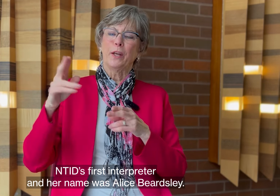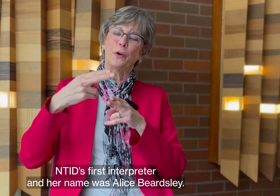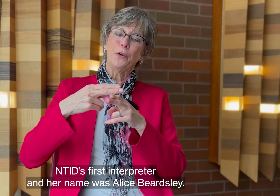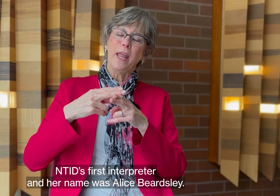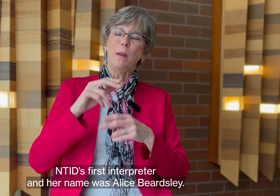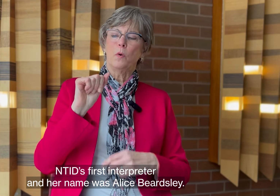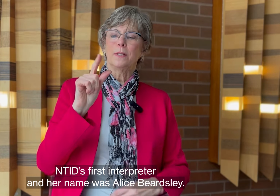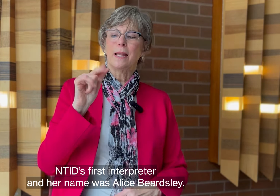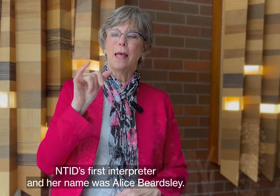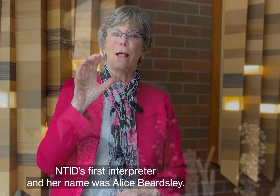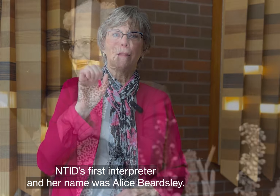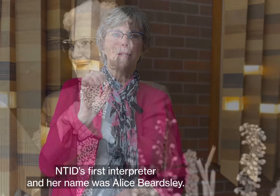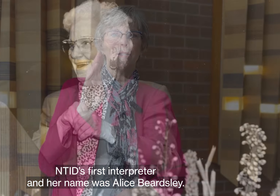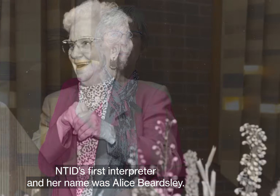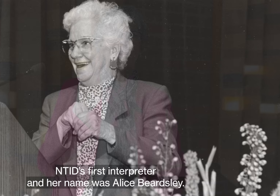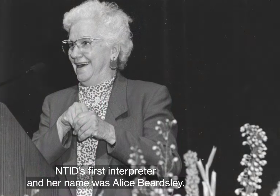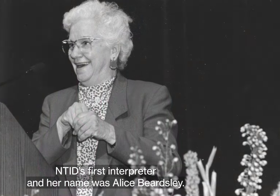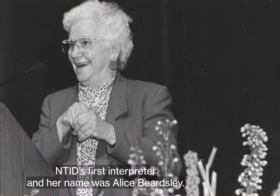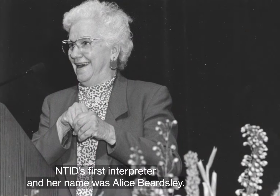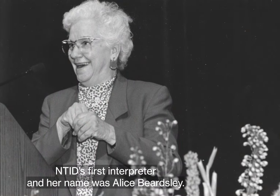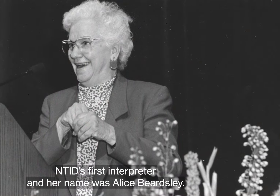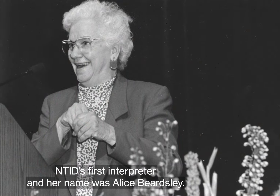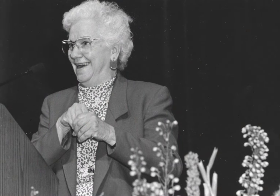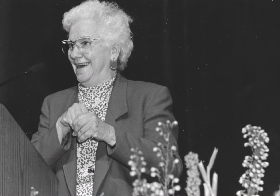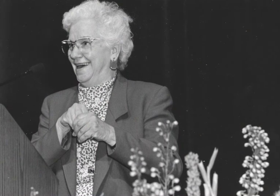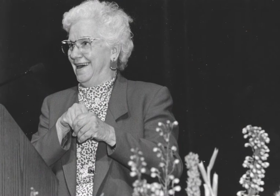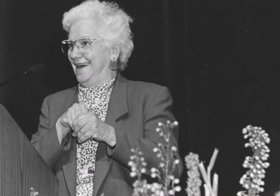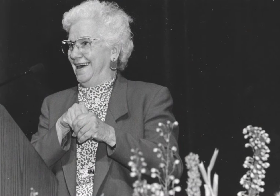her name was Alice Beardsley.